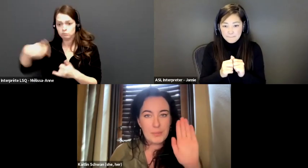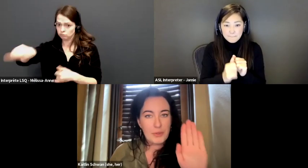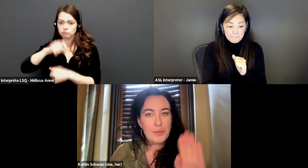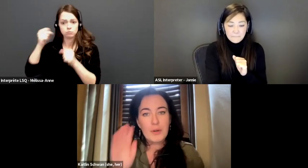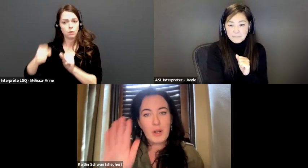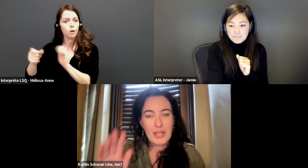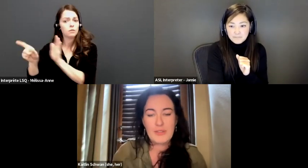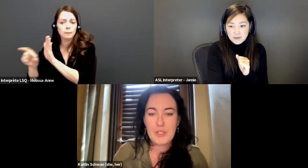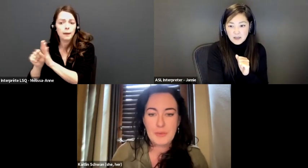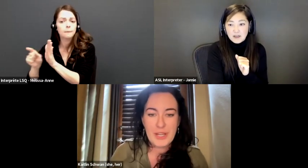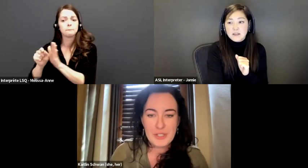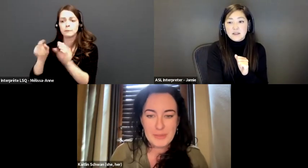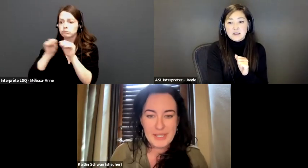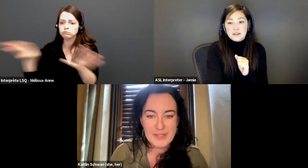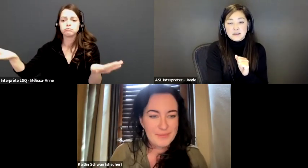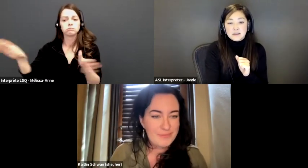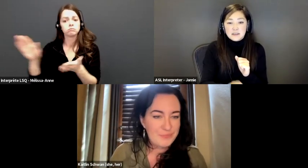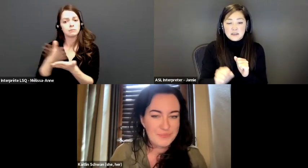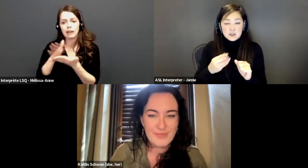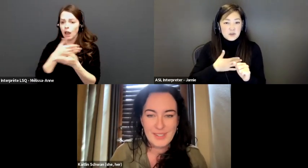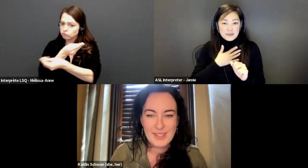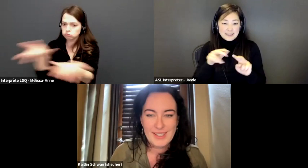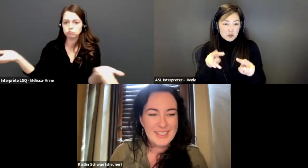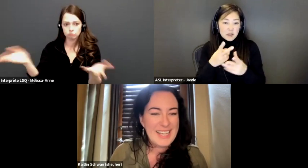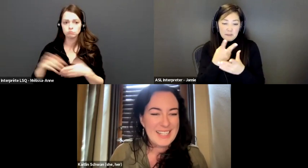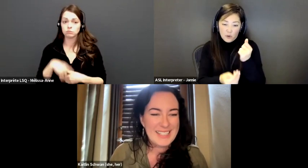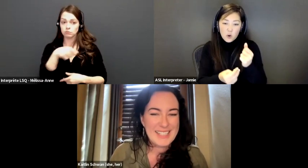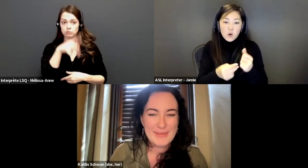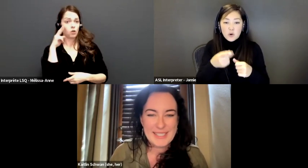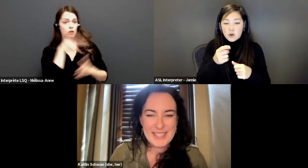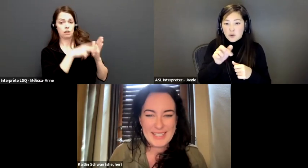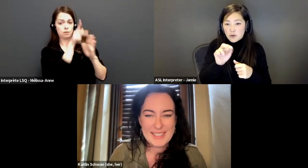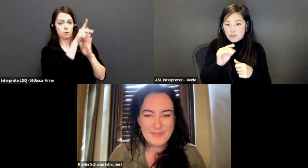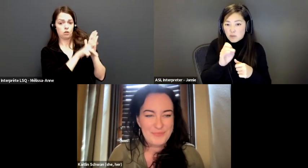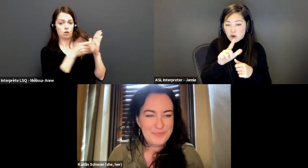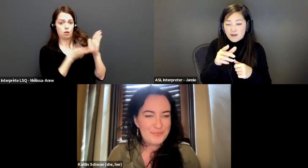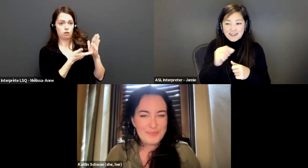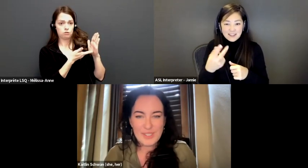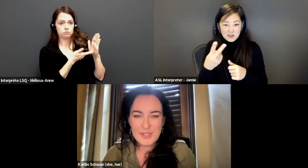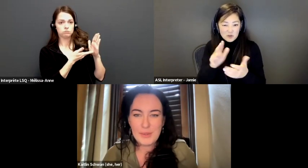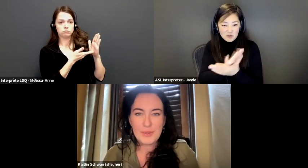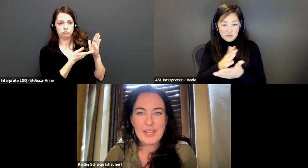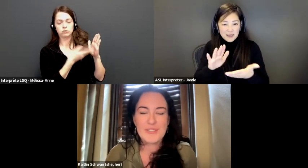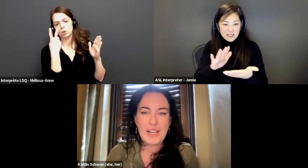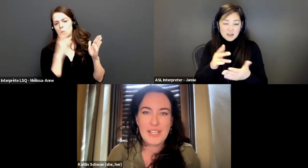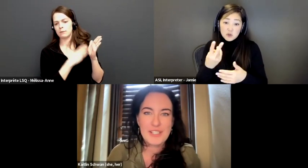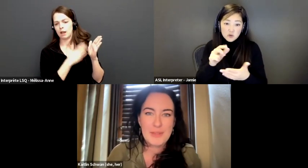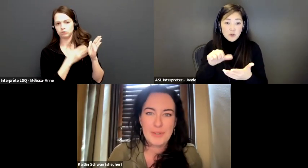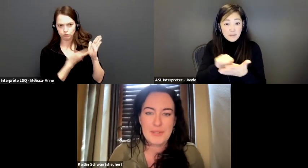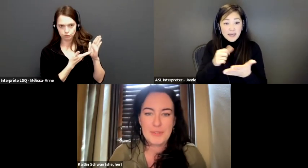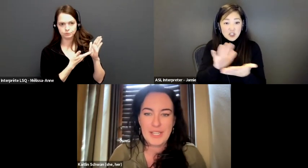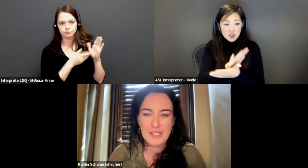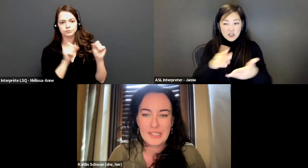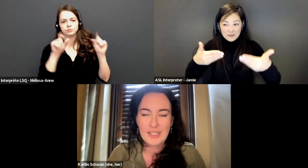check out both the protocol and the two-pager, please. Yeah, next slide, please. Thanks. So kind of diving into